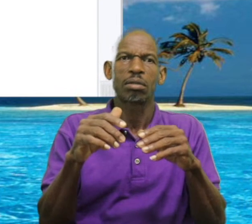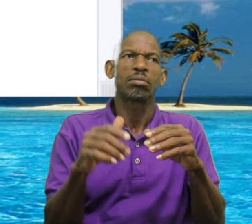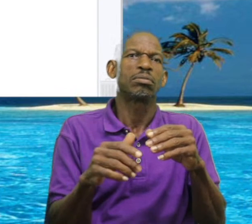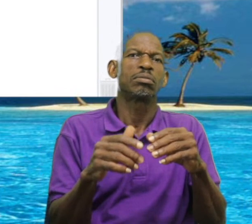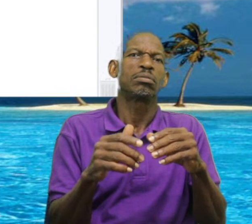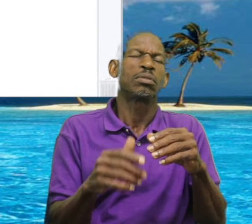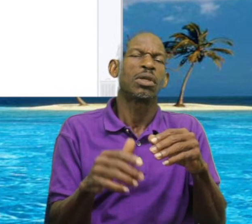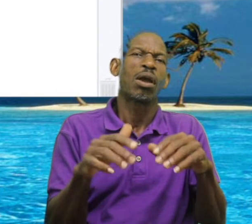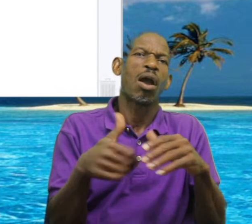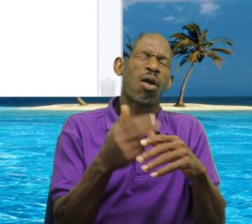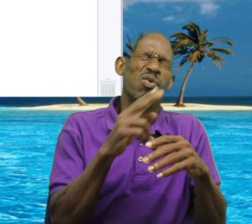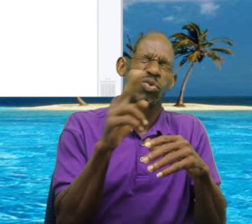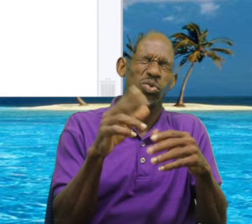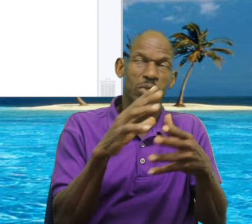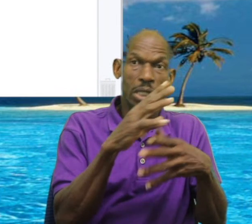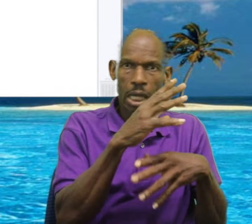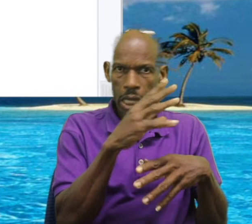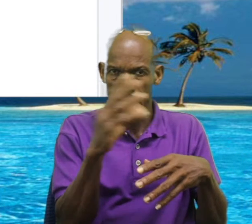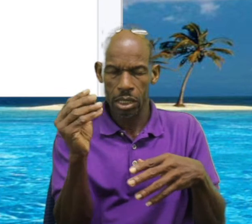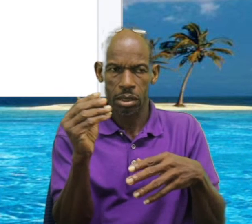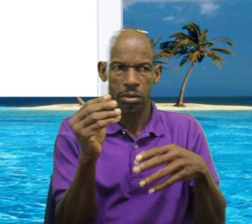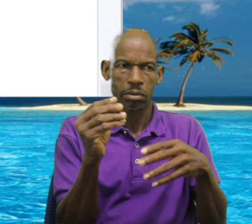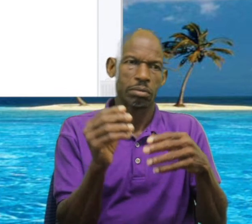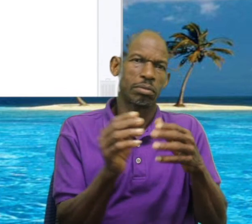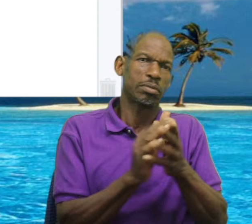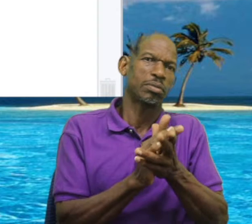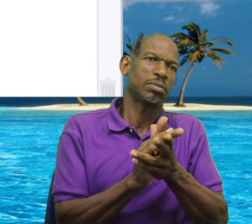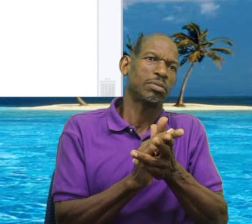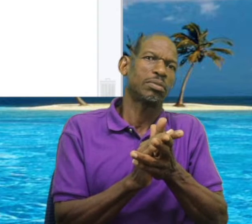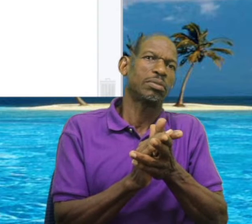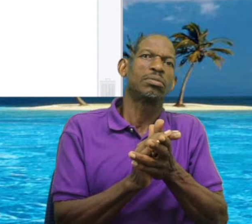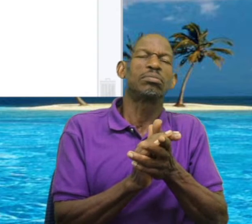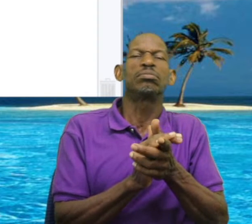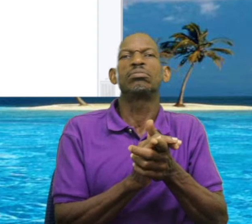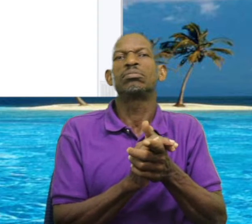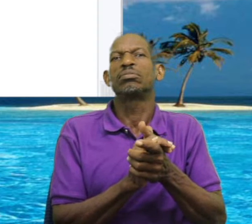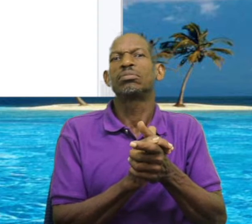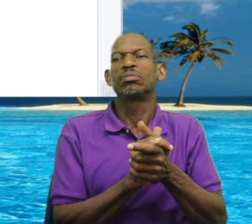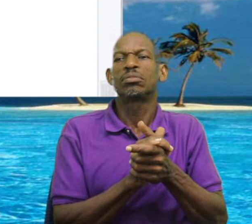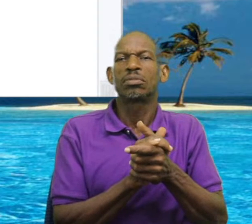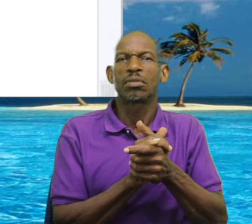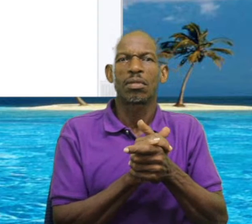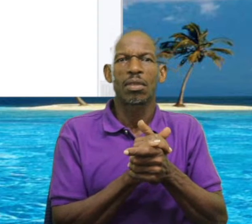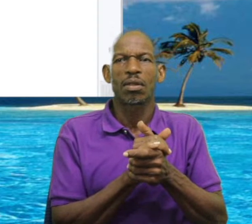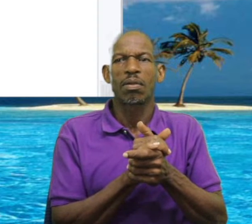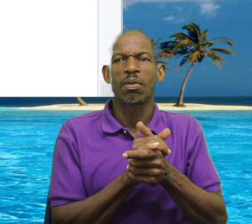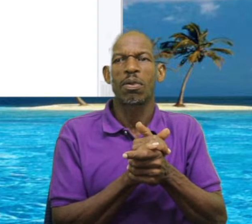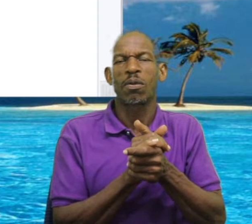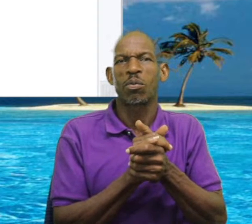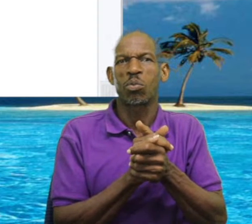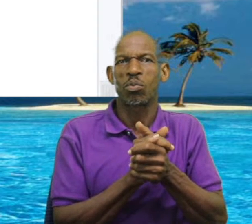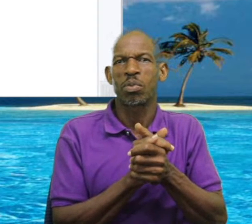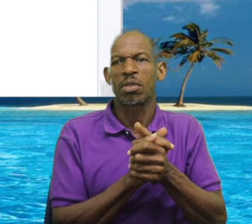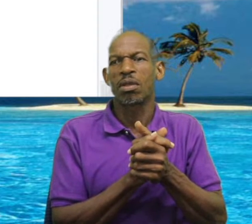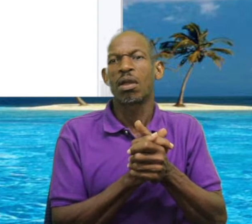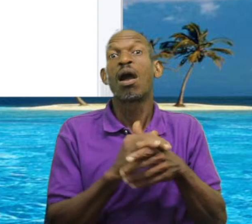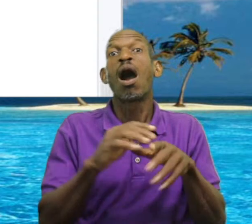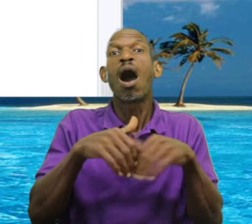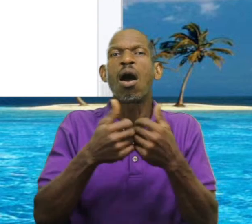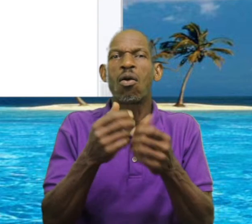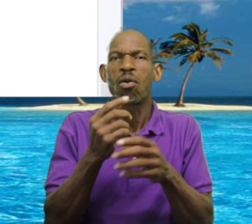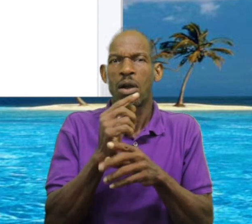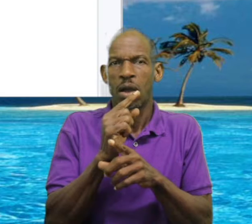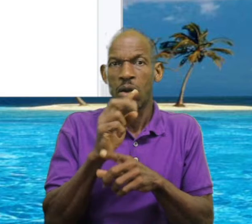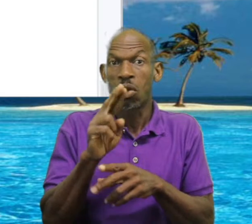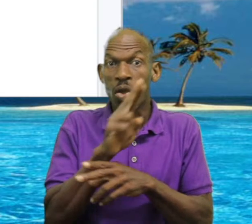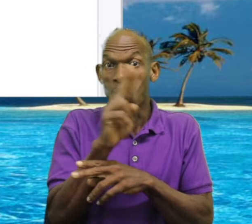even though we use the language, you use the sign in sign language at times. In terms of when we have to use it when we